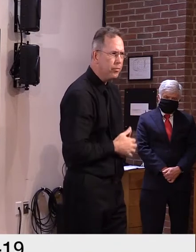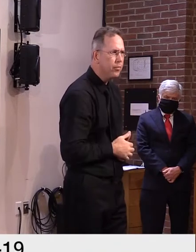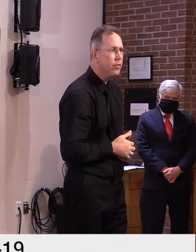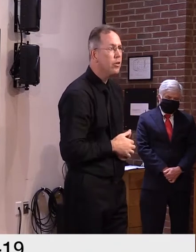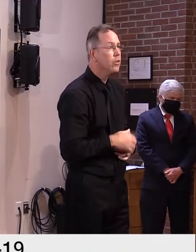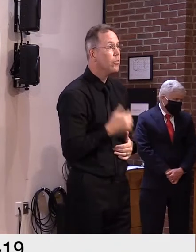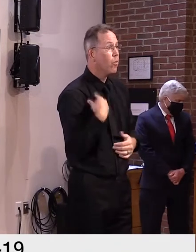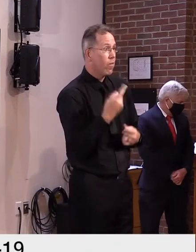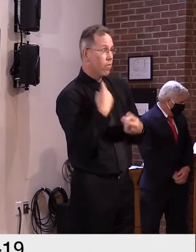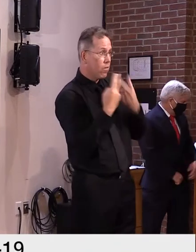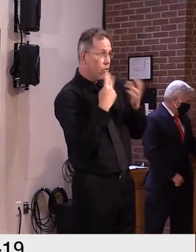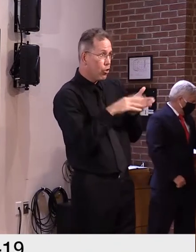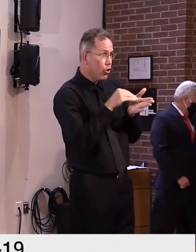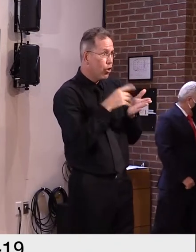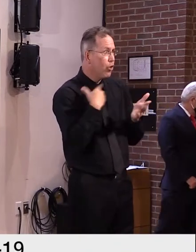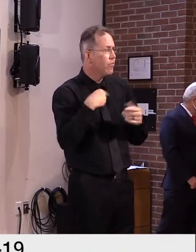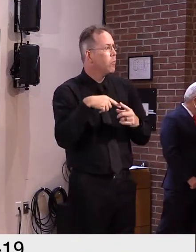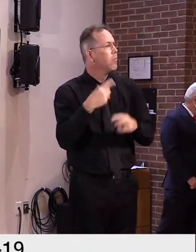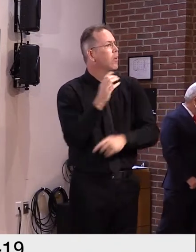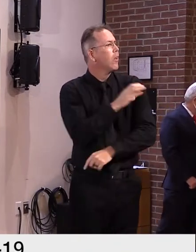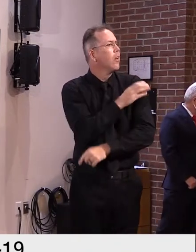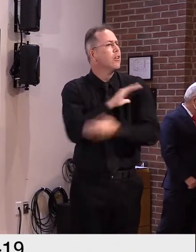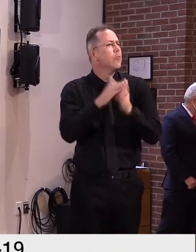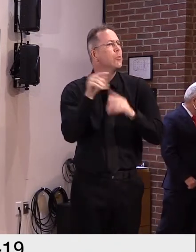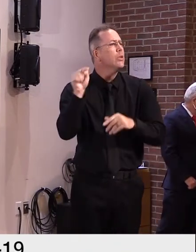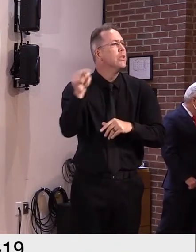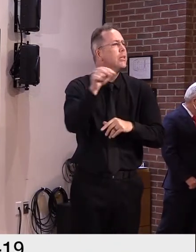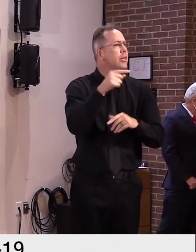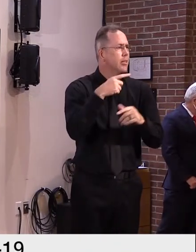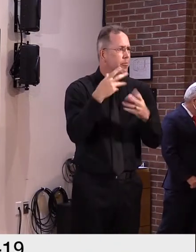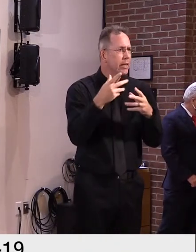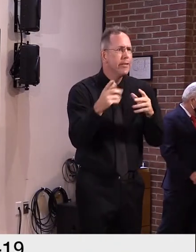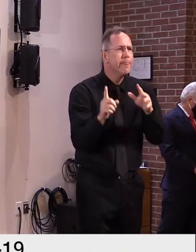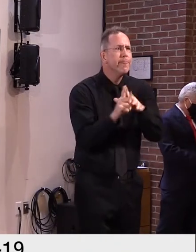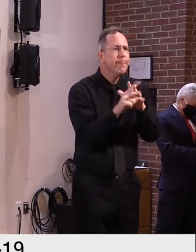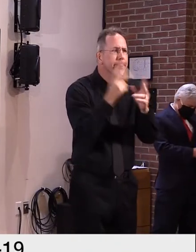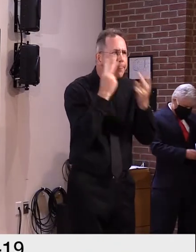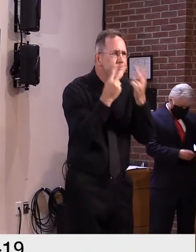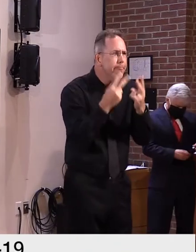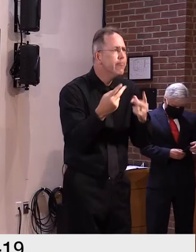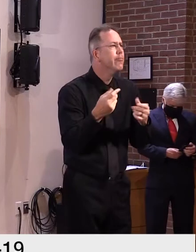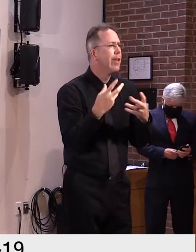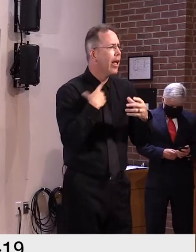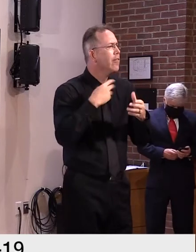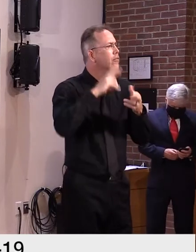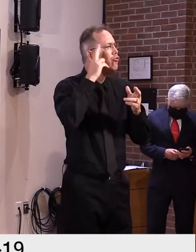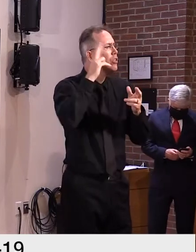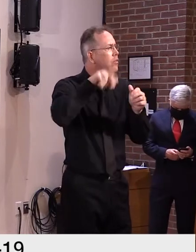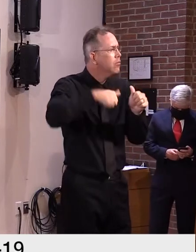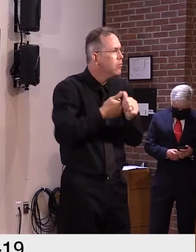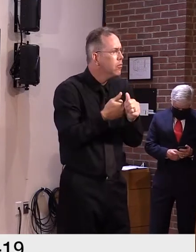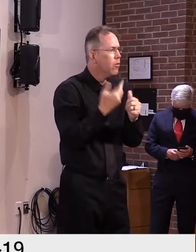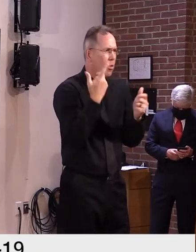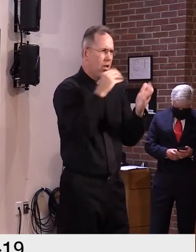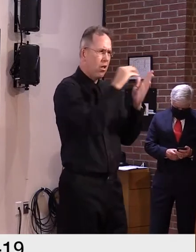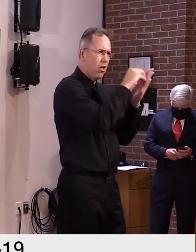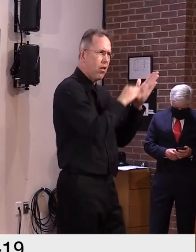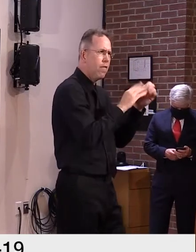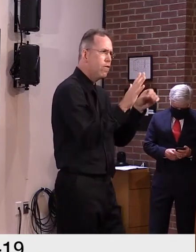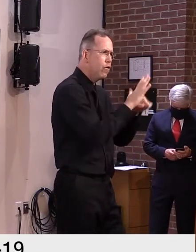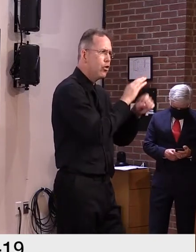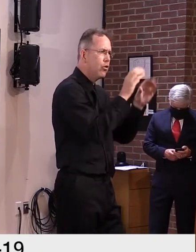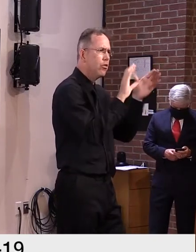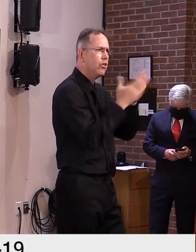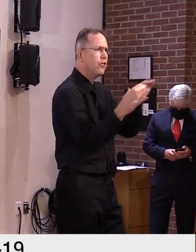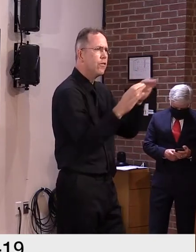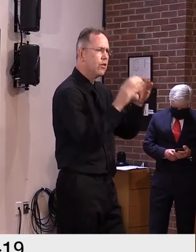in the clinical community. So it has a lot of purposes. But the bottom line is, I'd like to think that all of